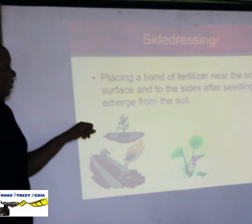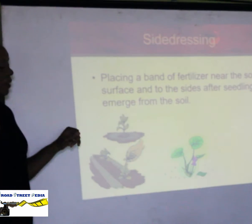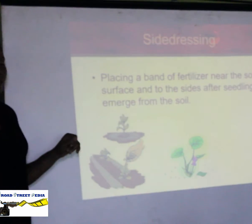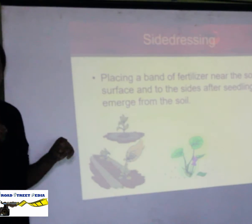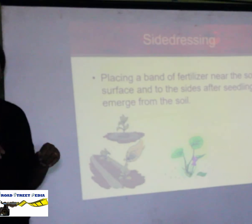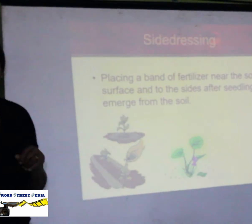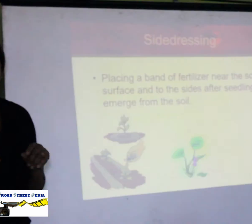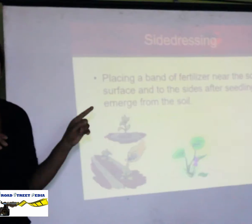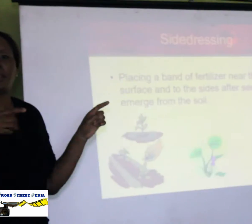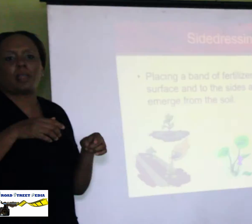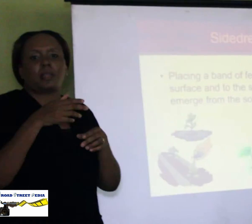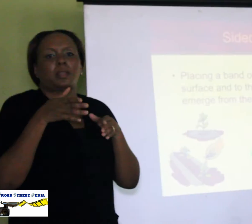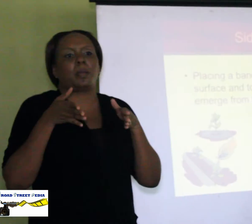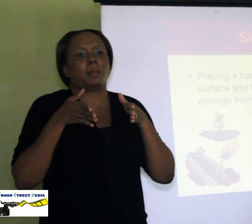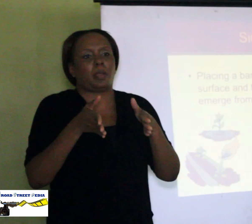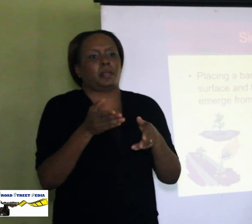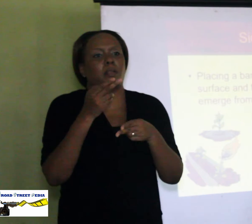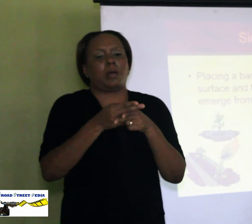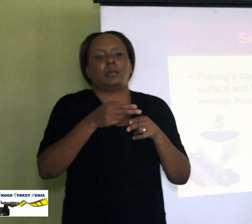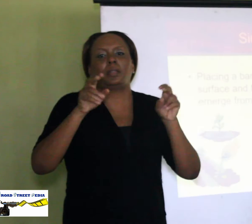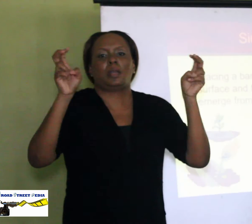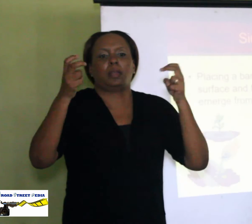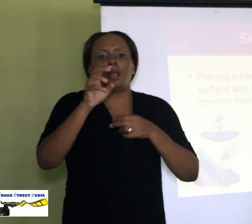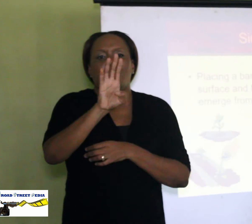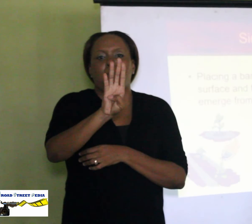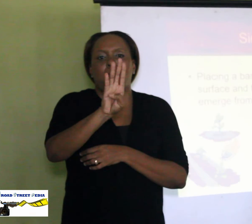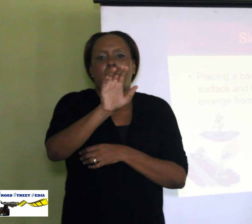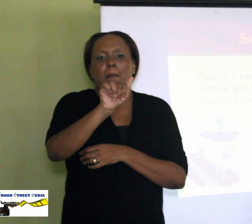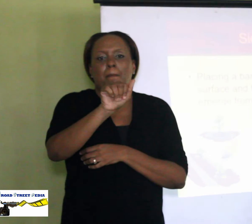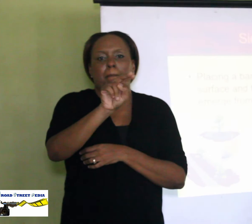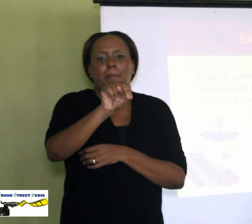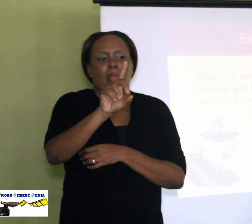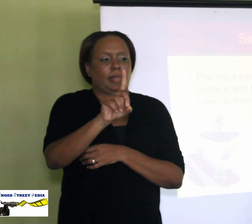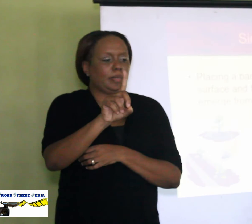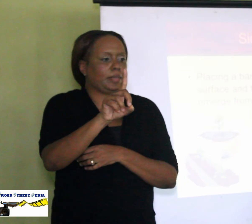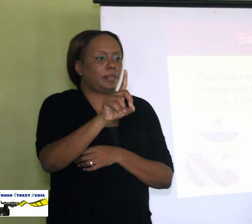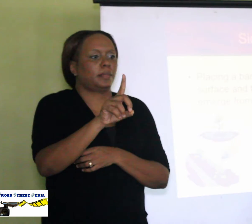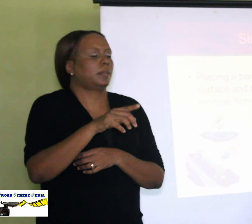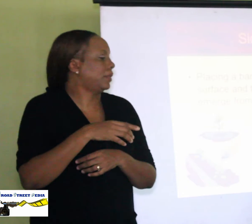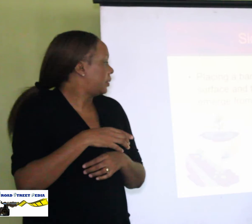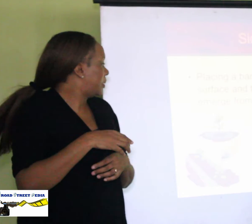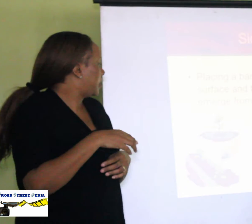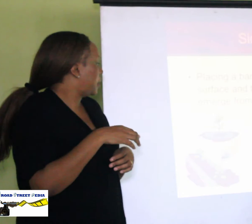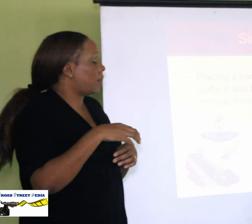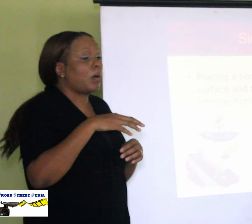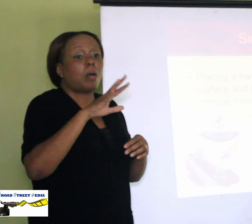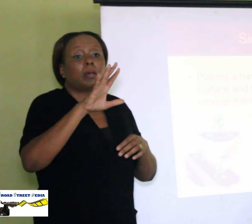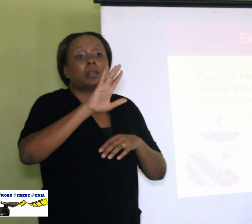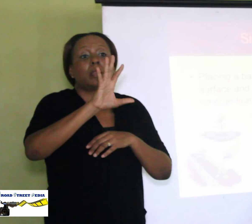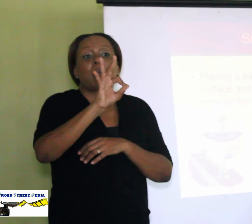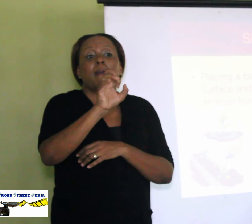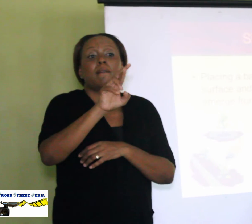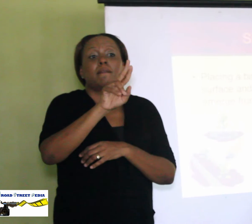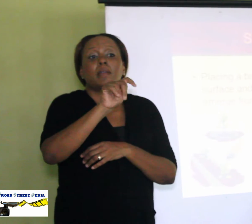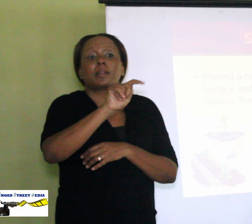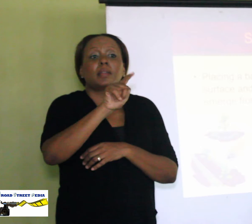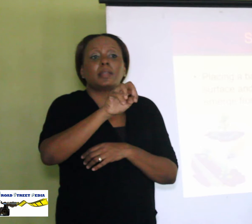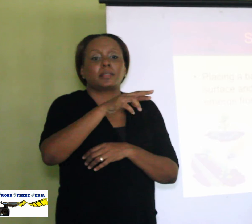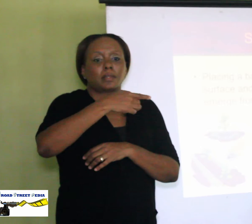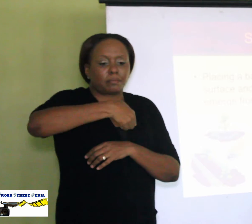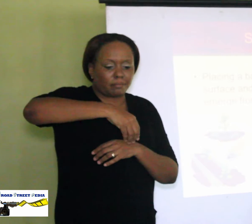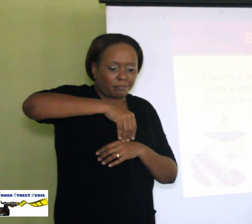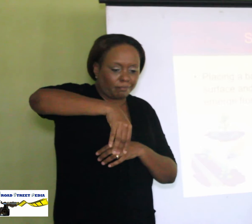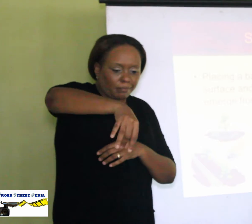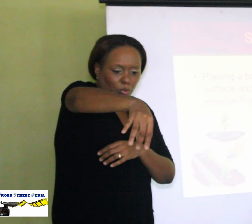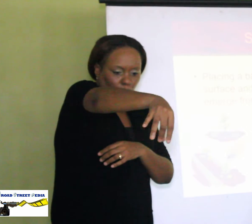band. Where you place the fertilizer around the plant. Band. So